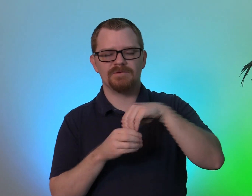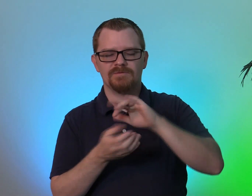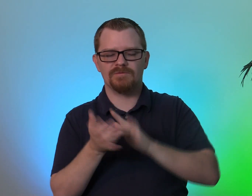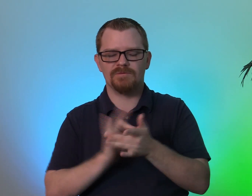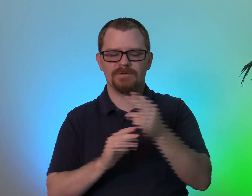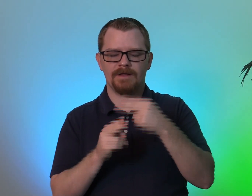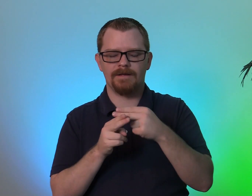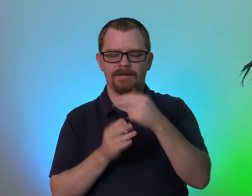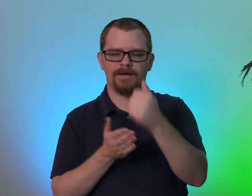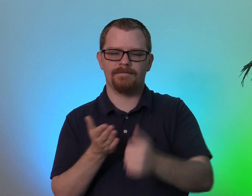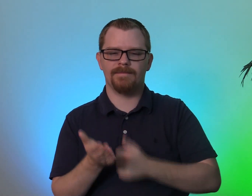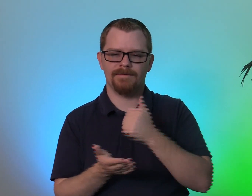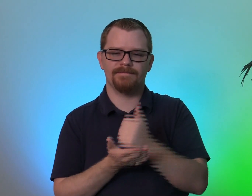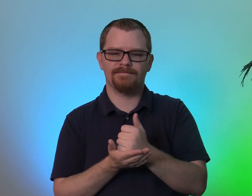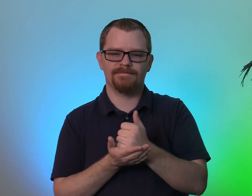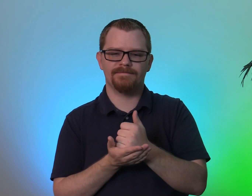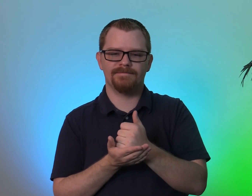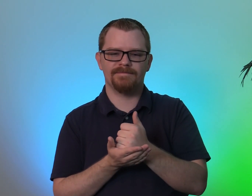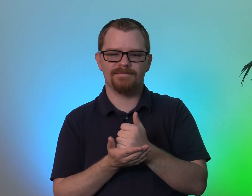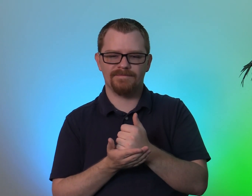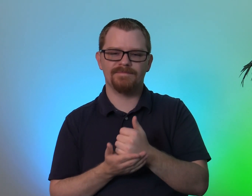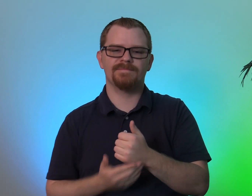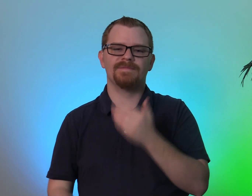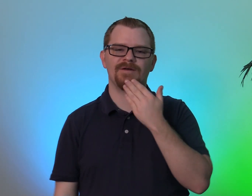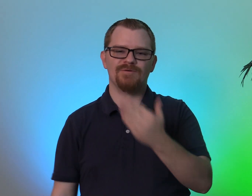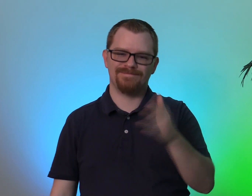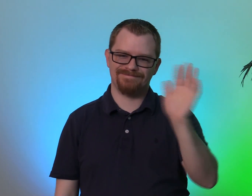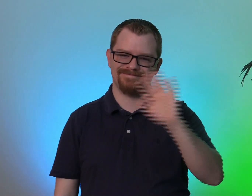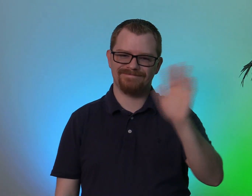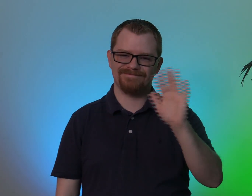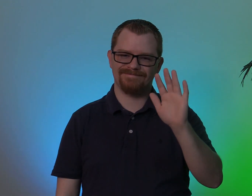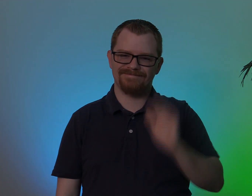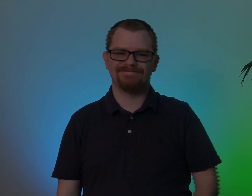love you. In the name of Jesus, amen. Thank you. Bye.